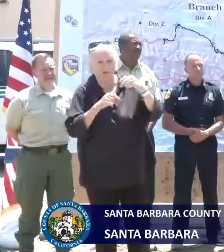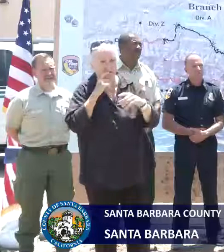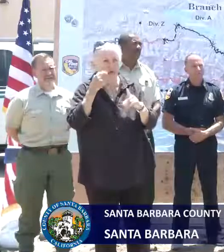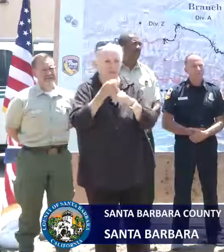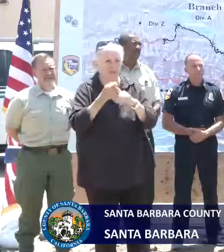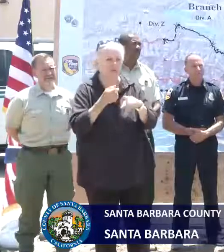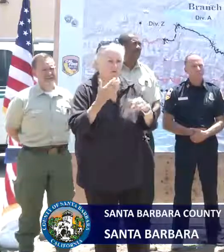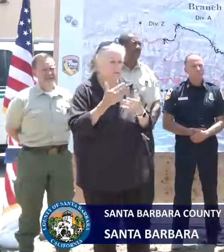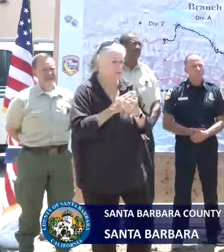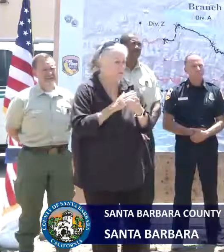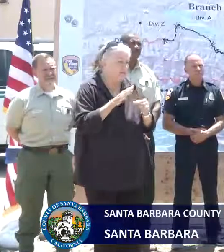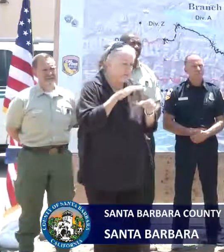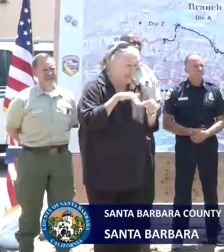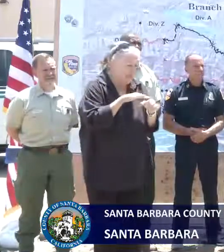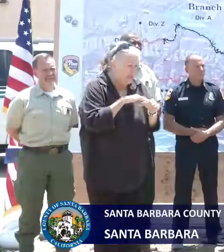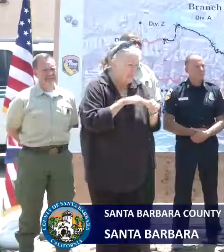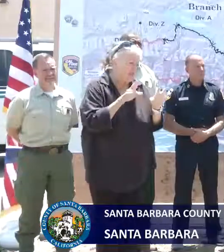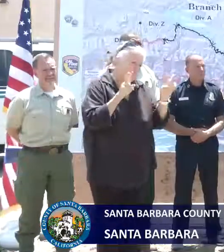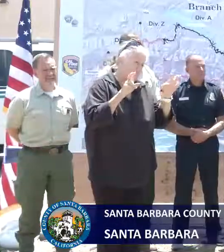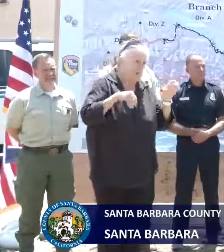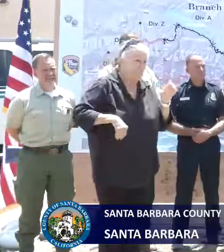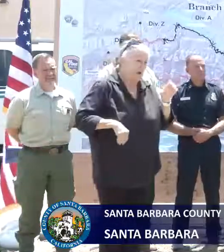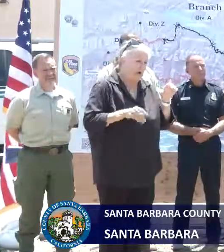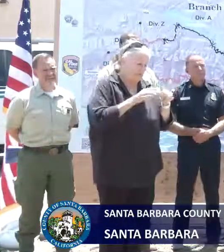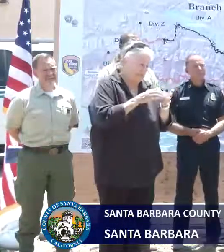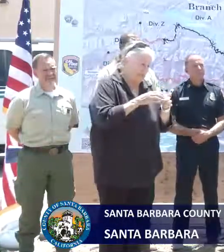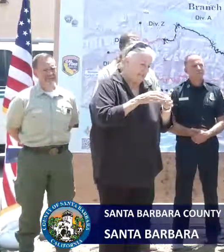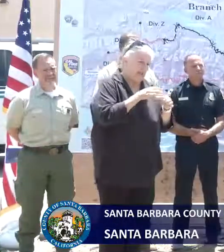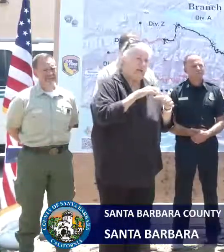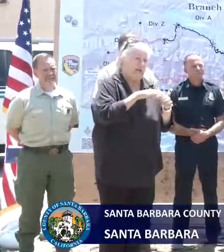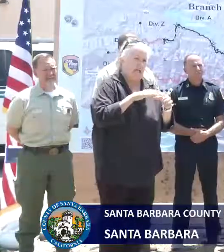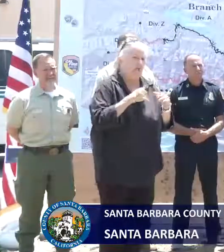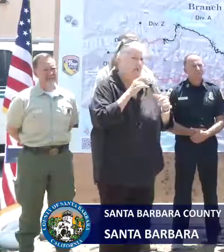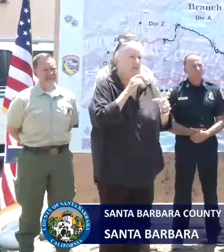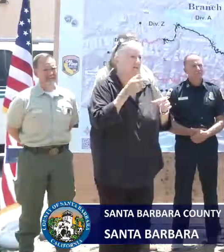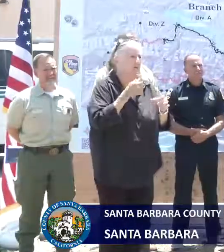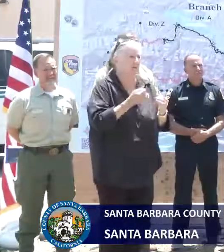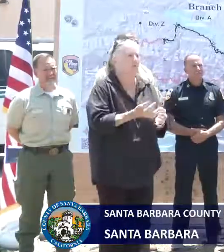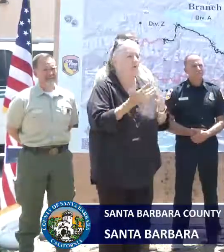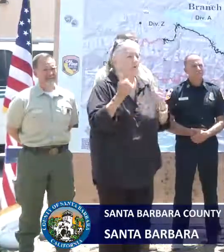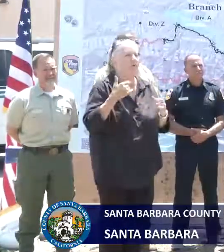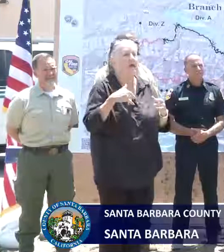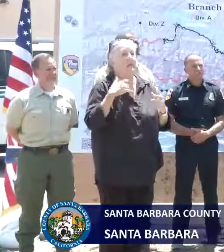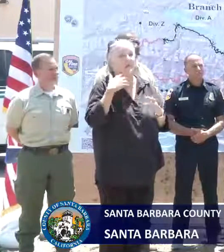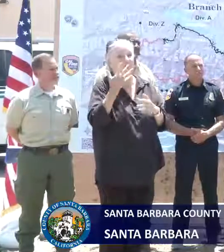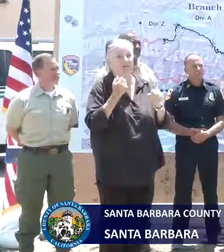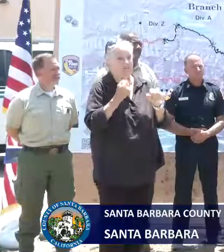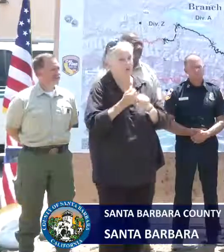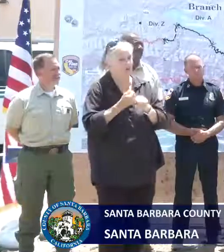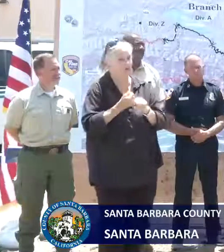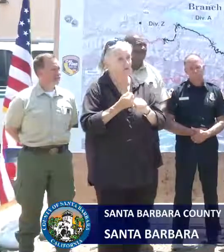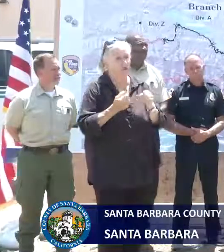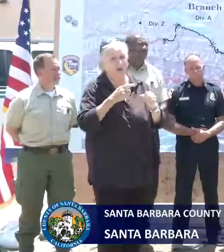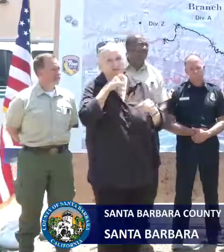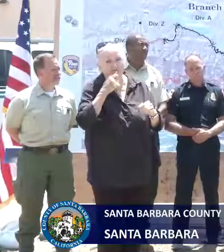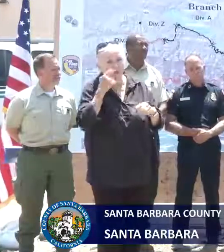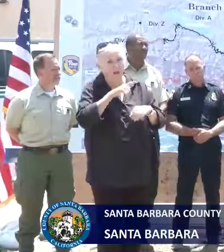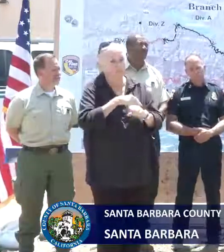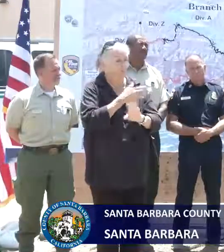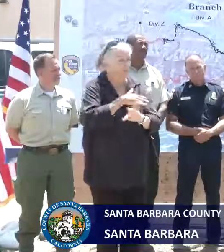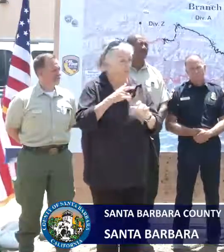fires. But there's certain pockets in there that we just don't have any fire history. And of course, with the 5 years of drought stressed prior to this year's